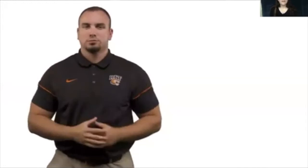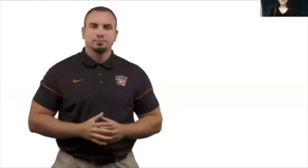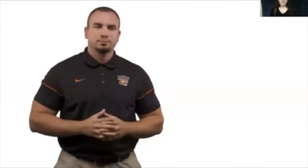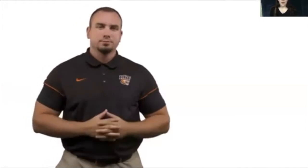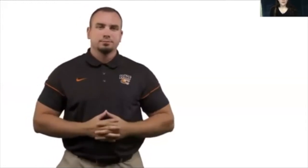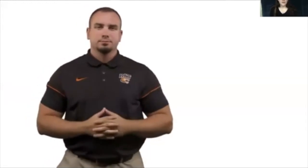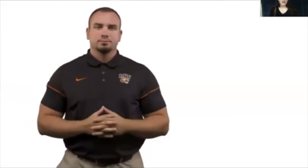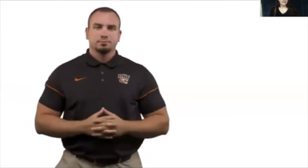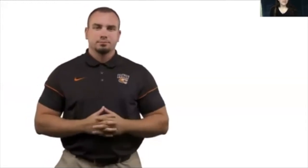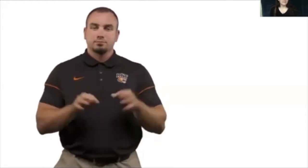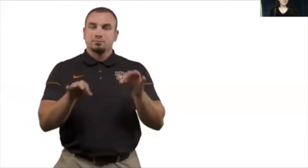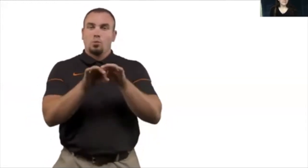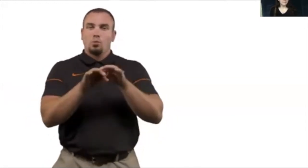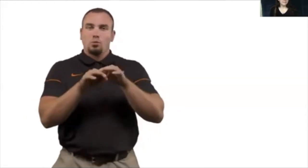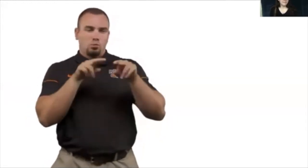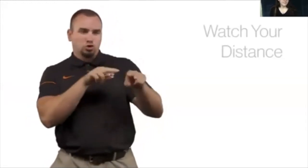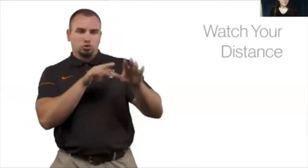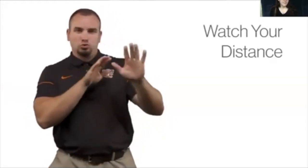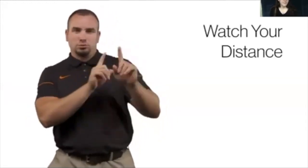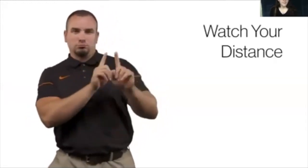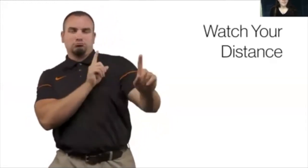gloves, you must wash your hands.